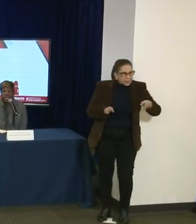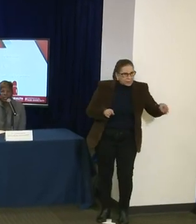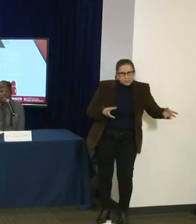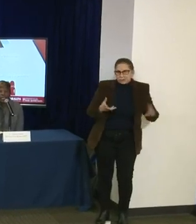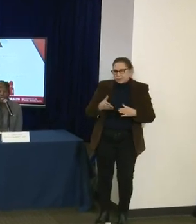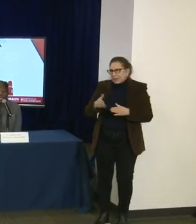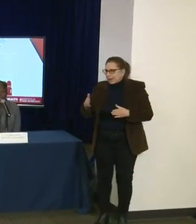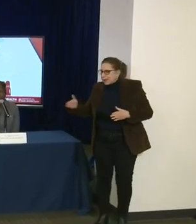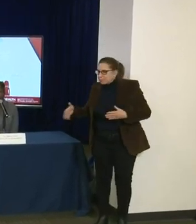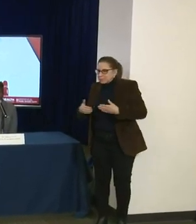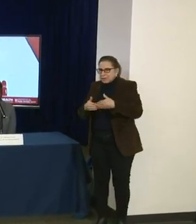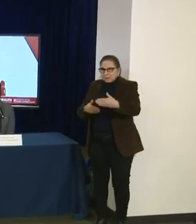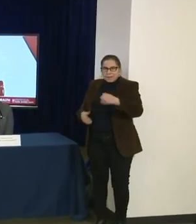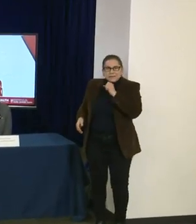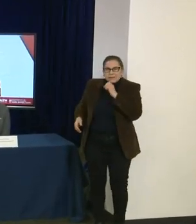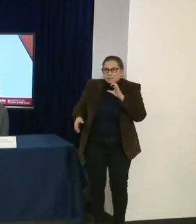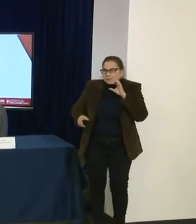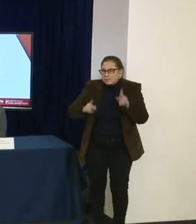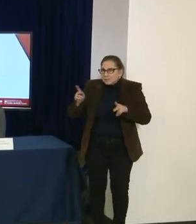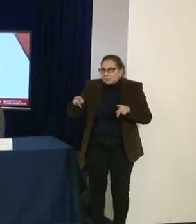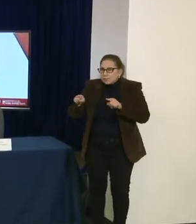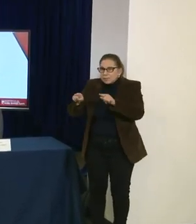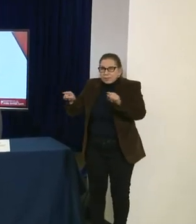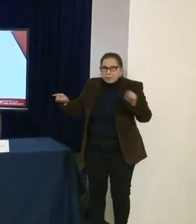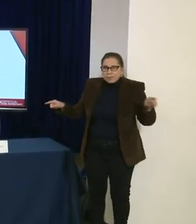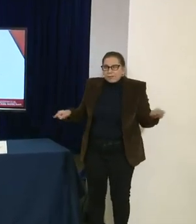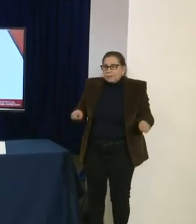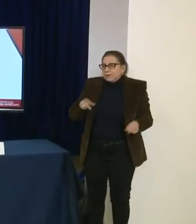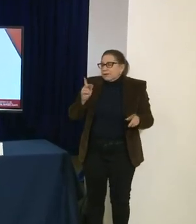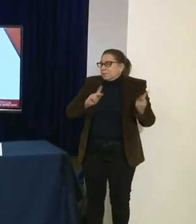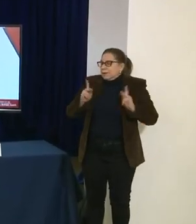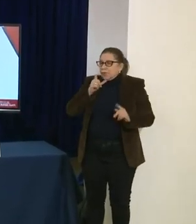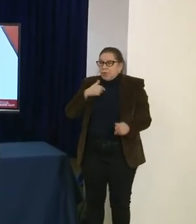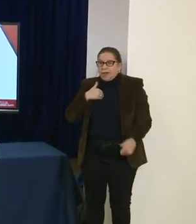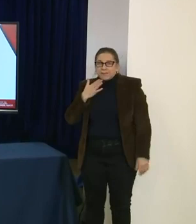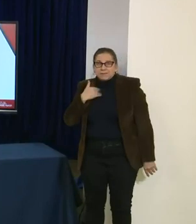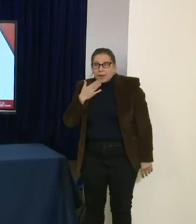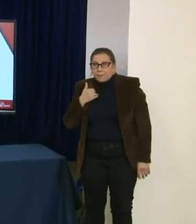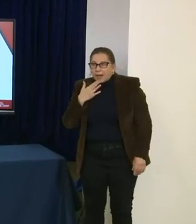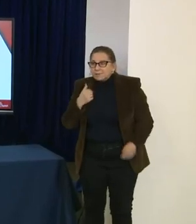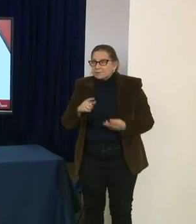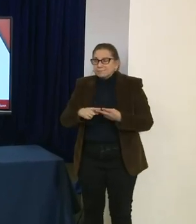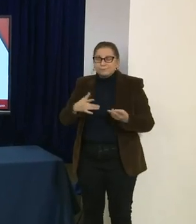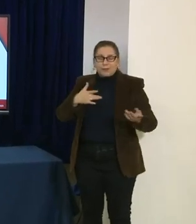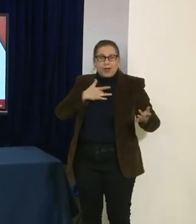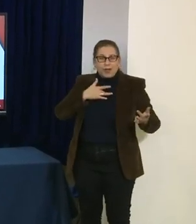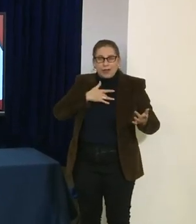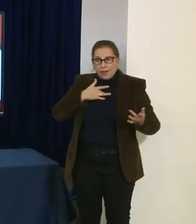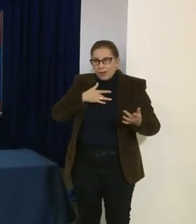conditions like diabetes, heart disease, lung disease, or who have